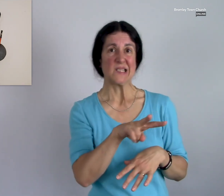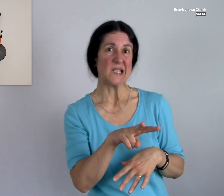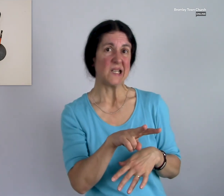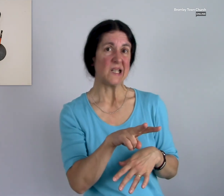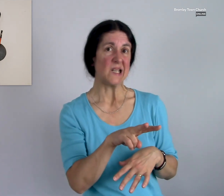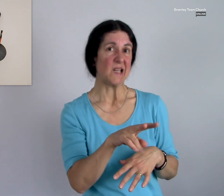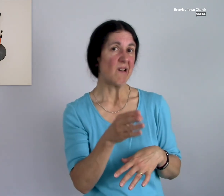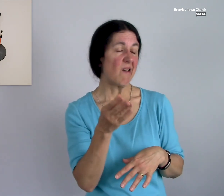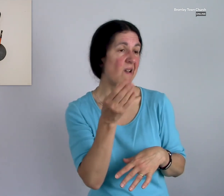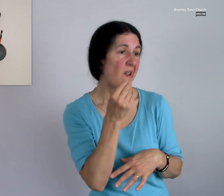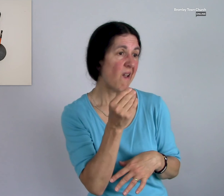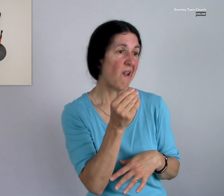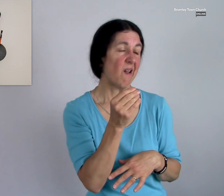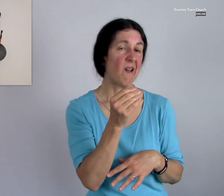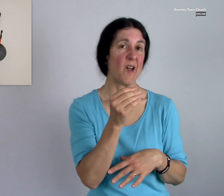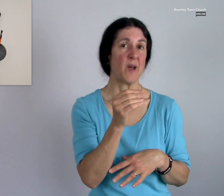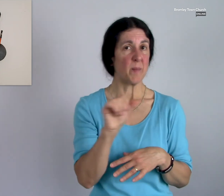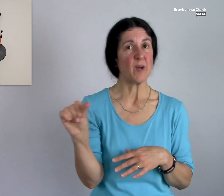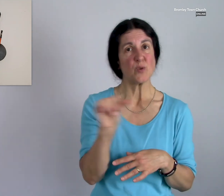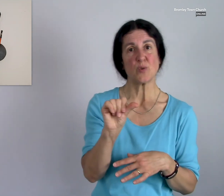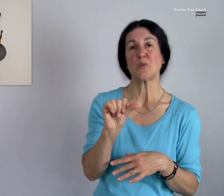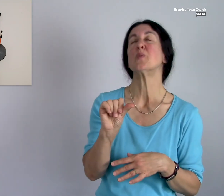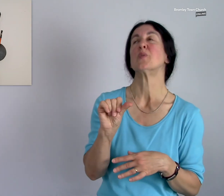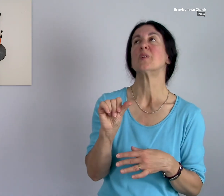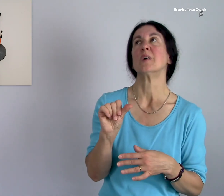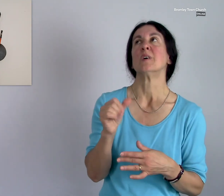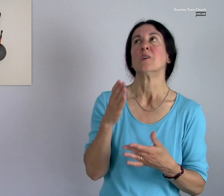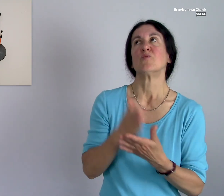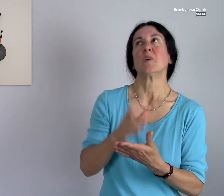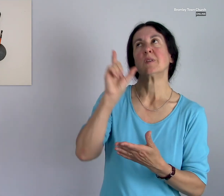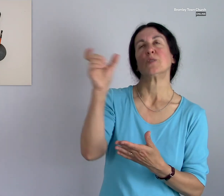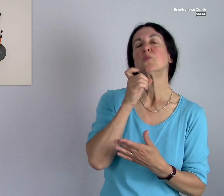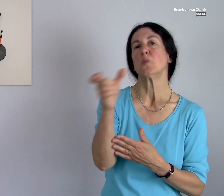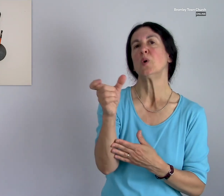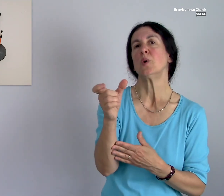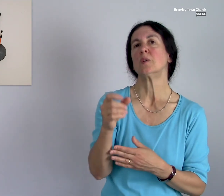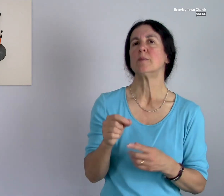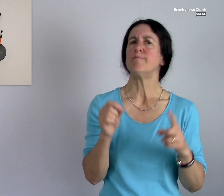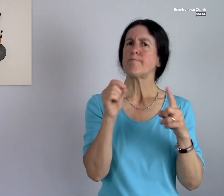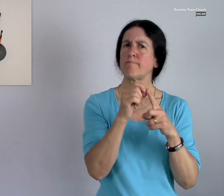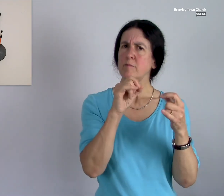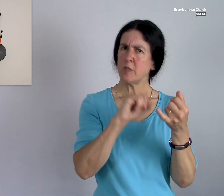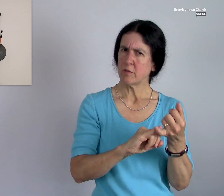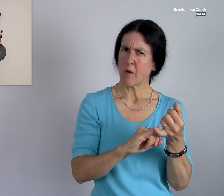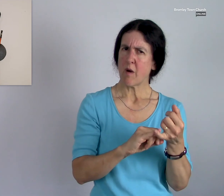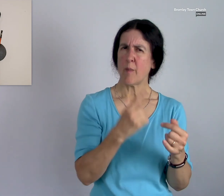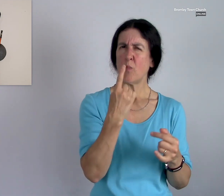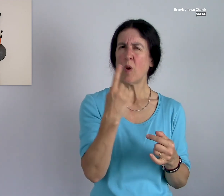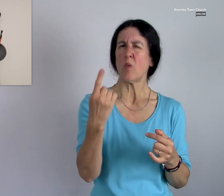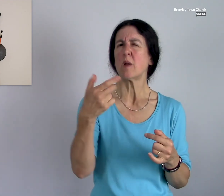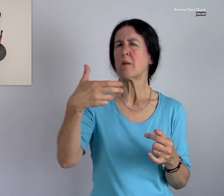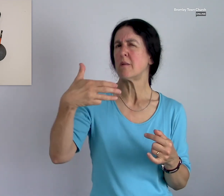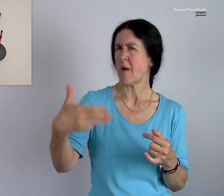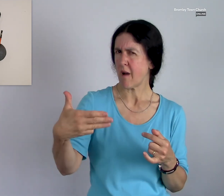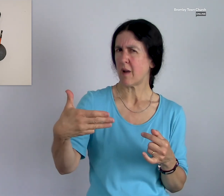says, "Your word I have hid in my heart that I might not sin against you." And that truly is what we ought to do